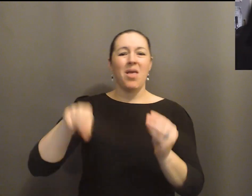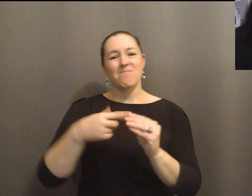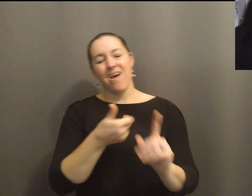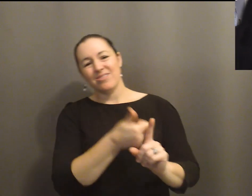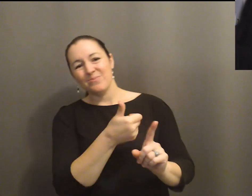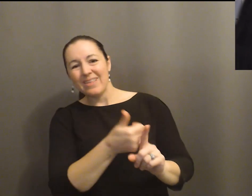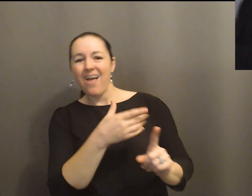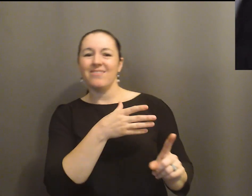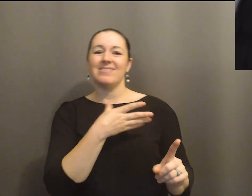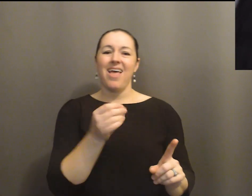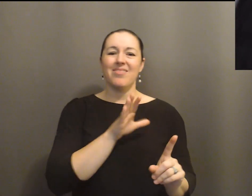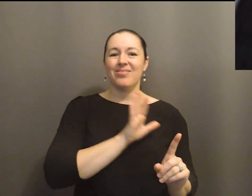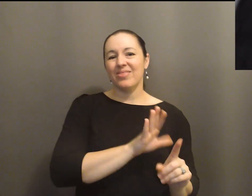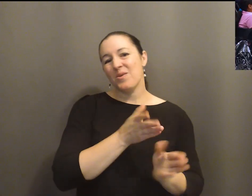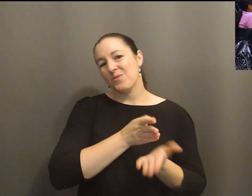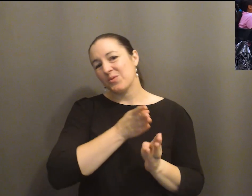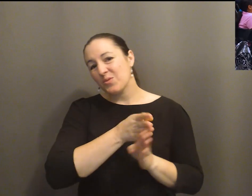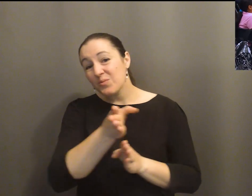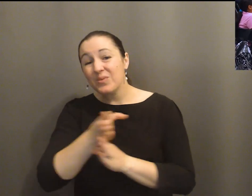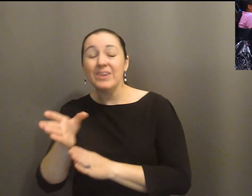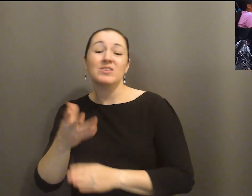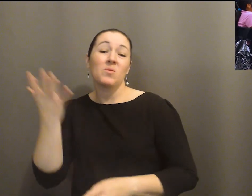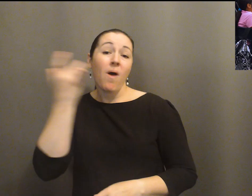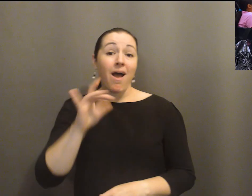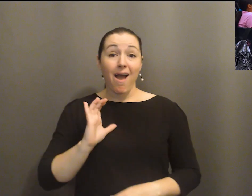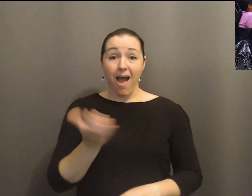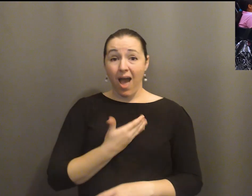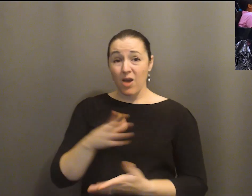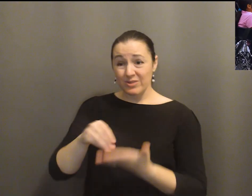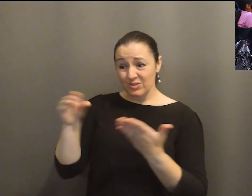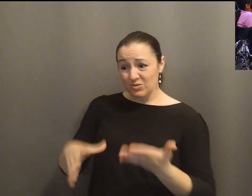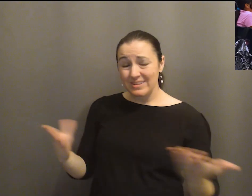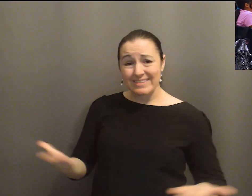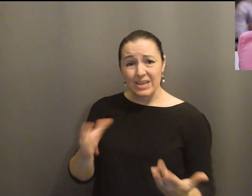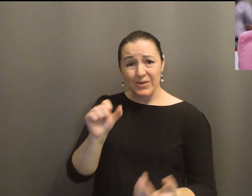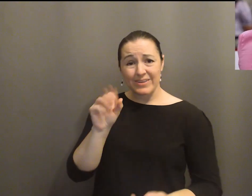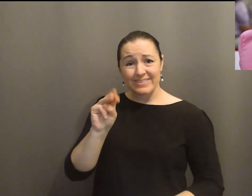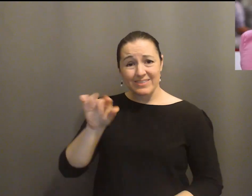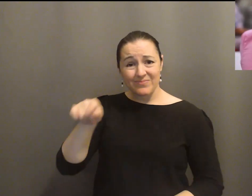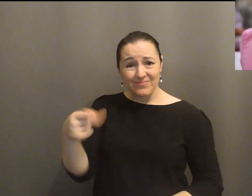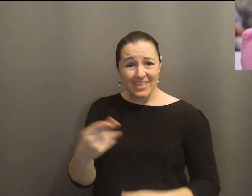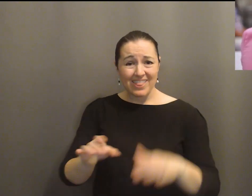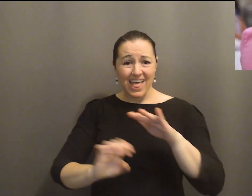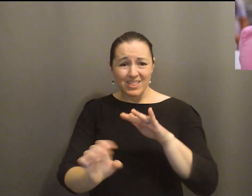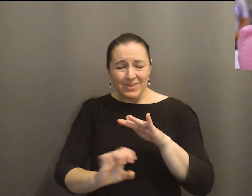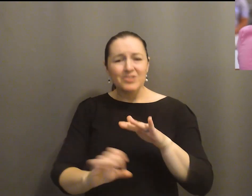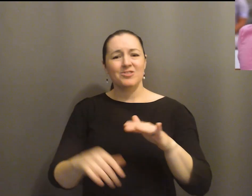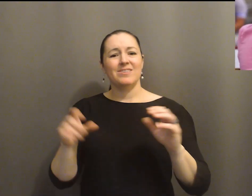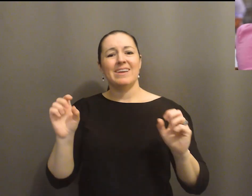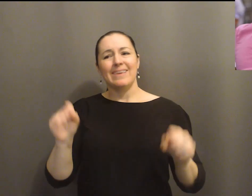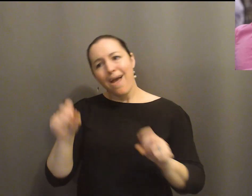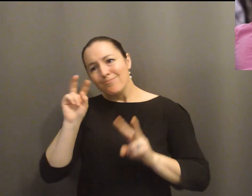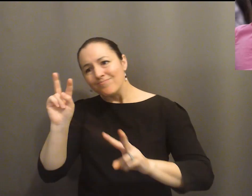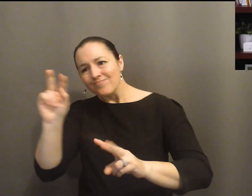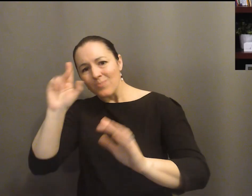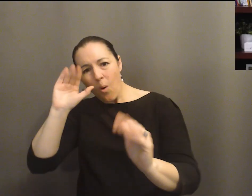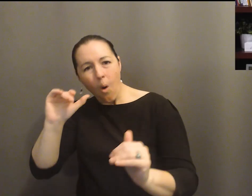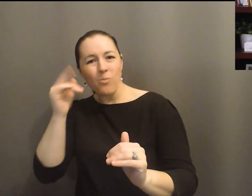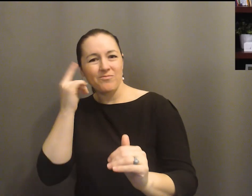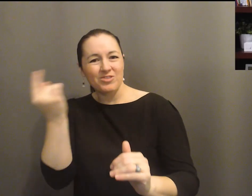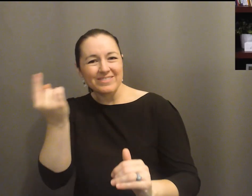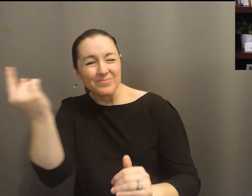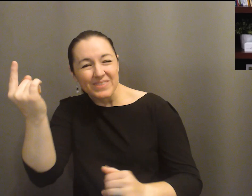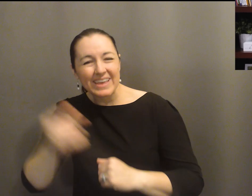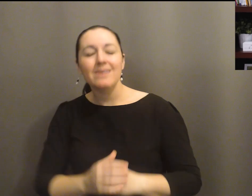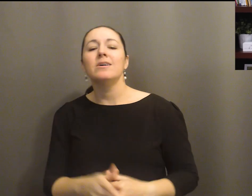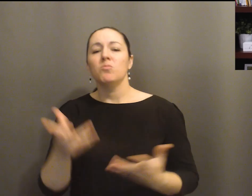about Themselves and their careers So that our students Here at Smith Can make hope Something concrete We teach